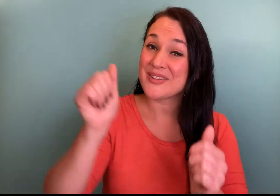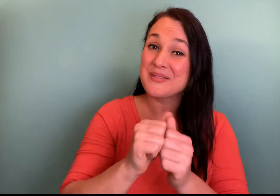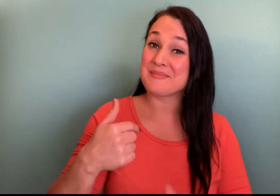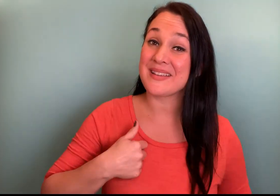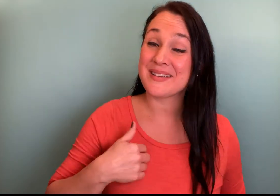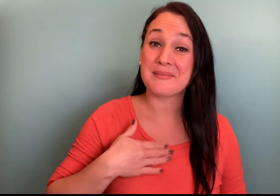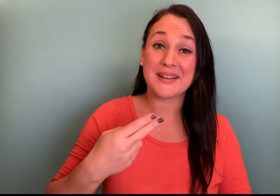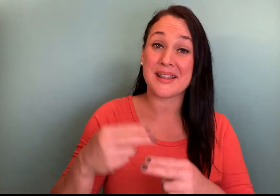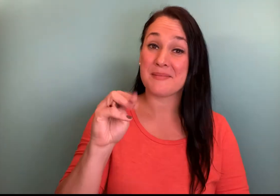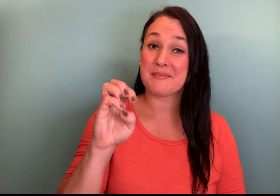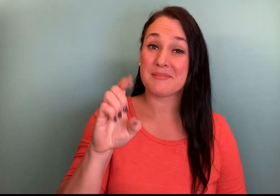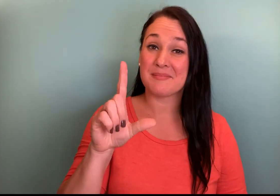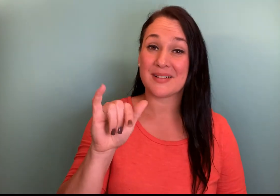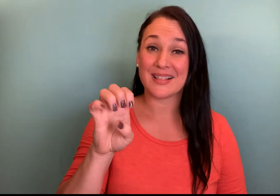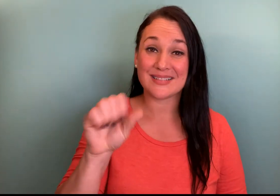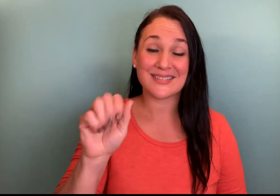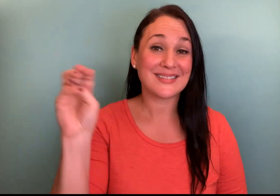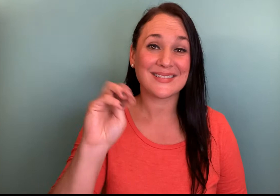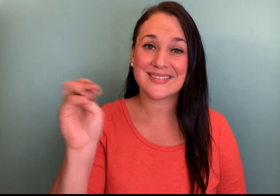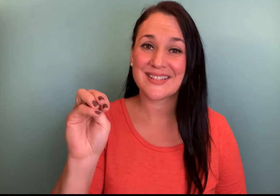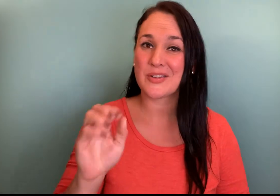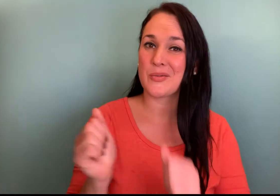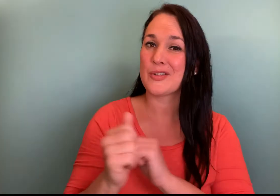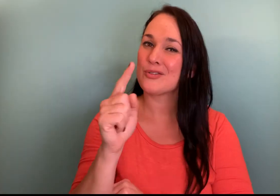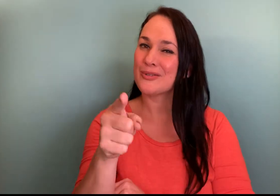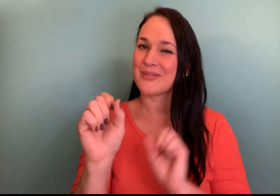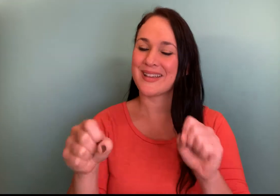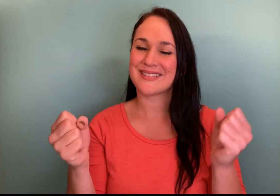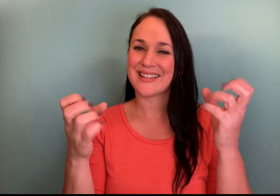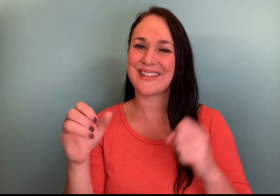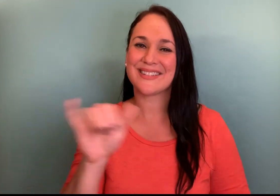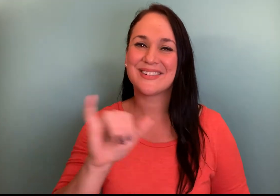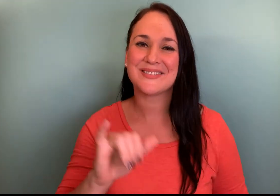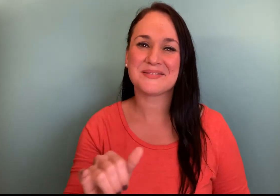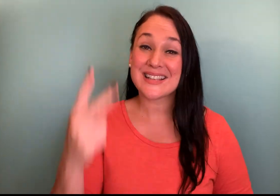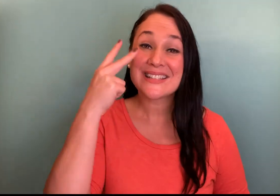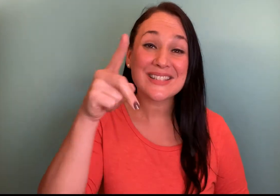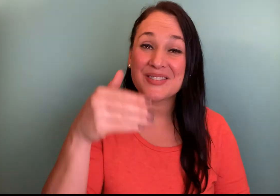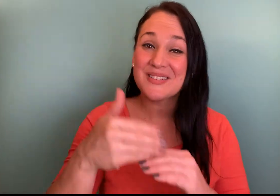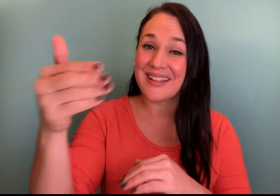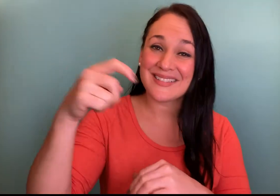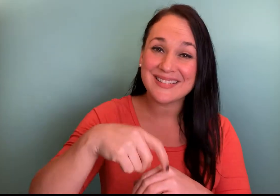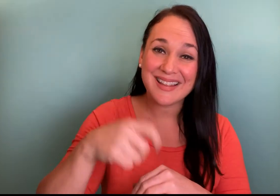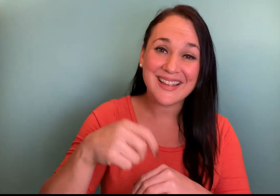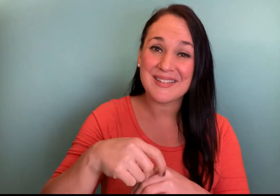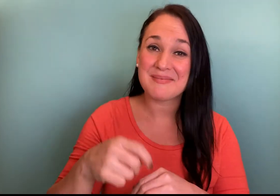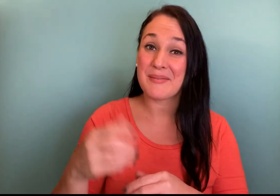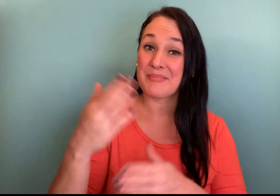time. Well, thanks for learning with me. My name's Melissa, and this is my sign name, and I'm with You Can Sign Too. See you next